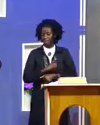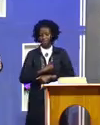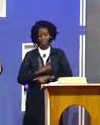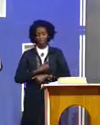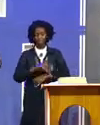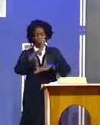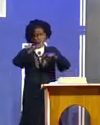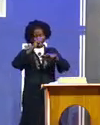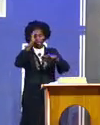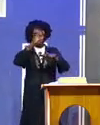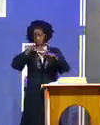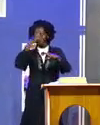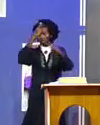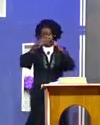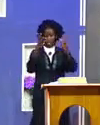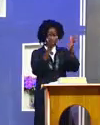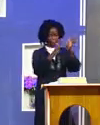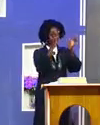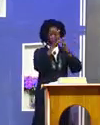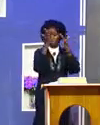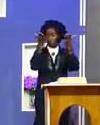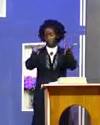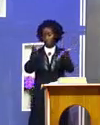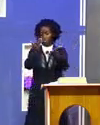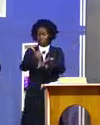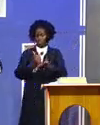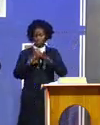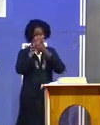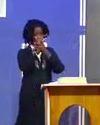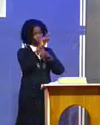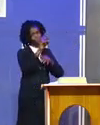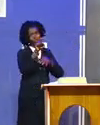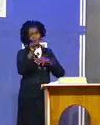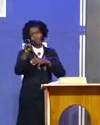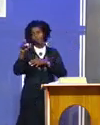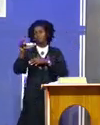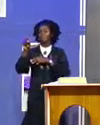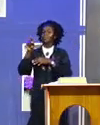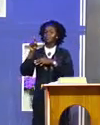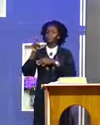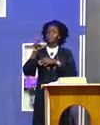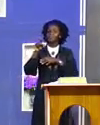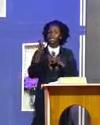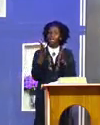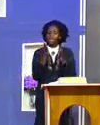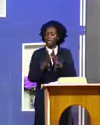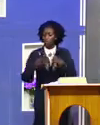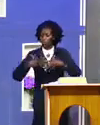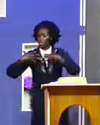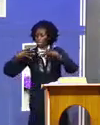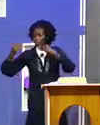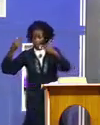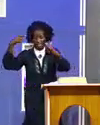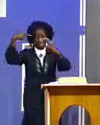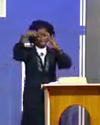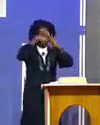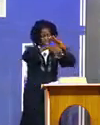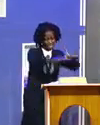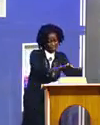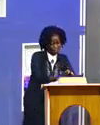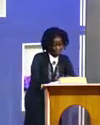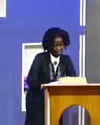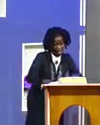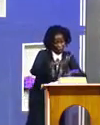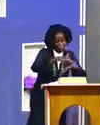Yesu Masiva Mutana, Ita